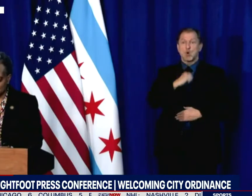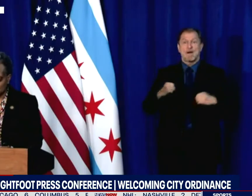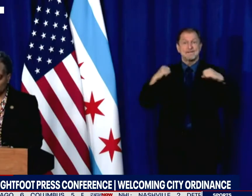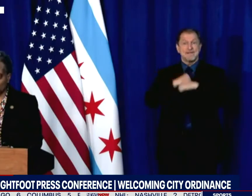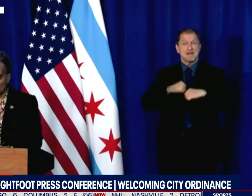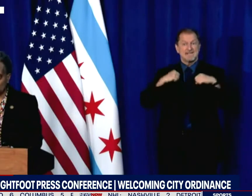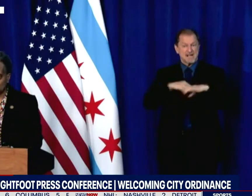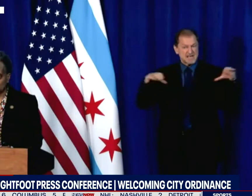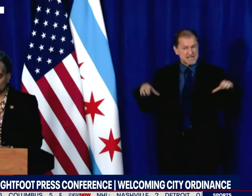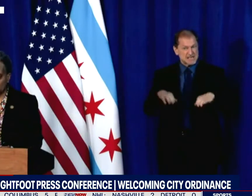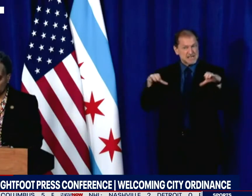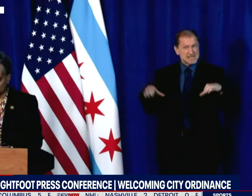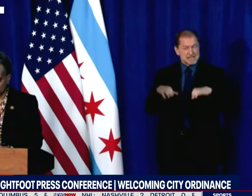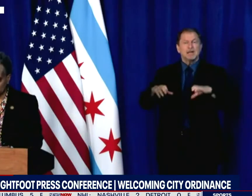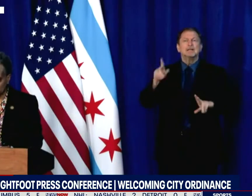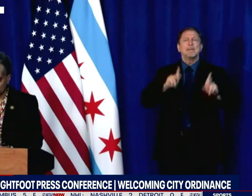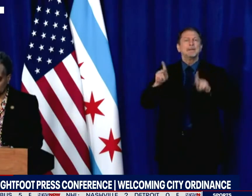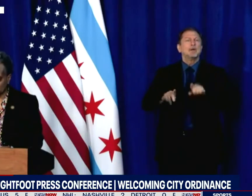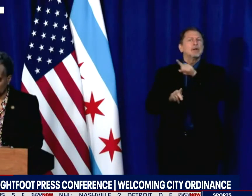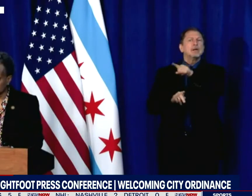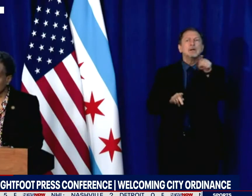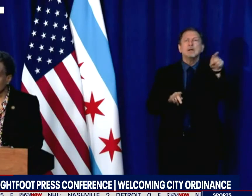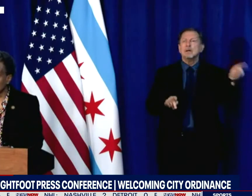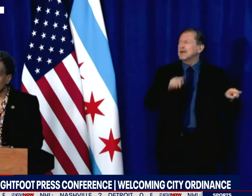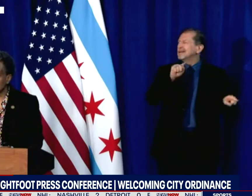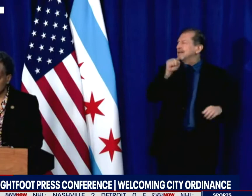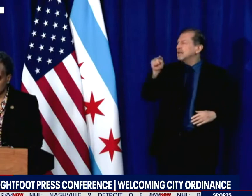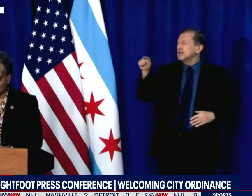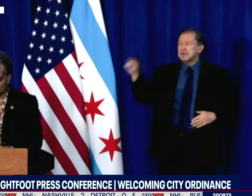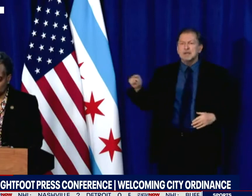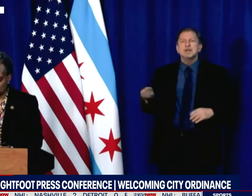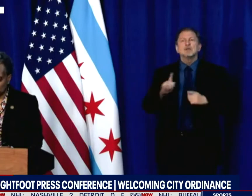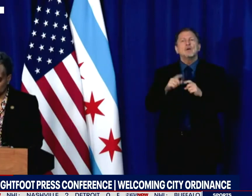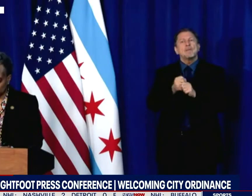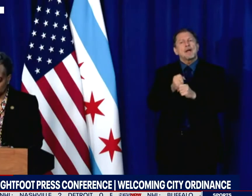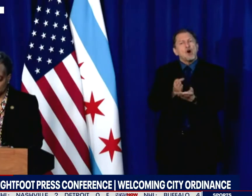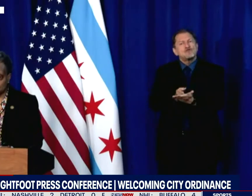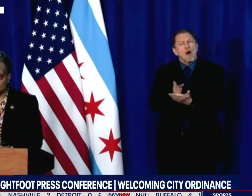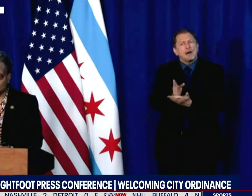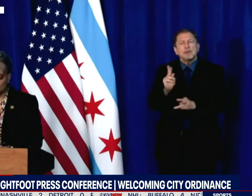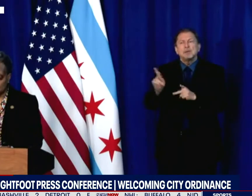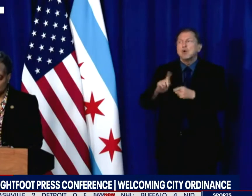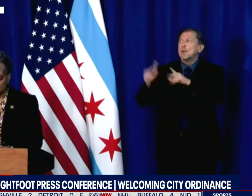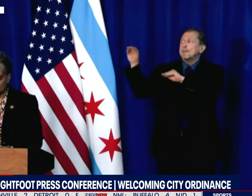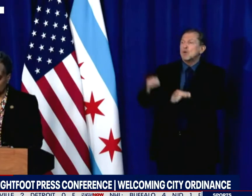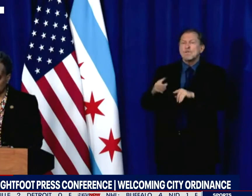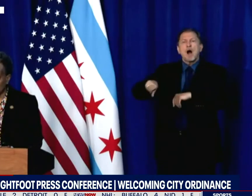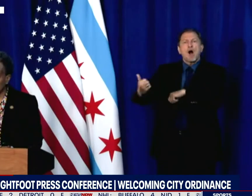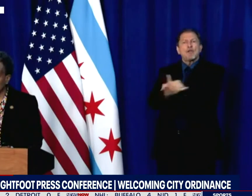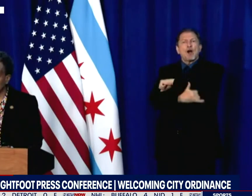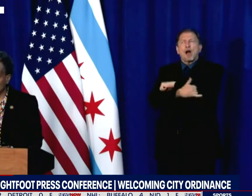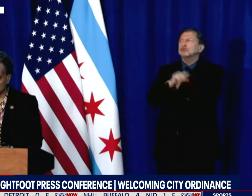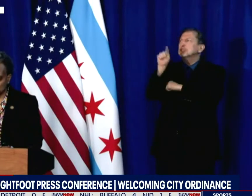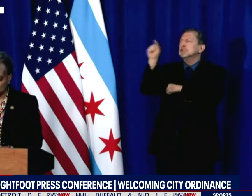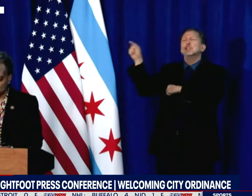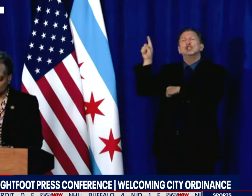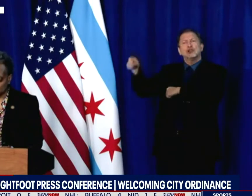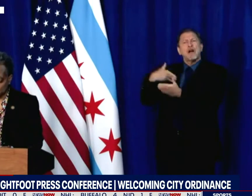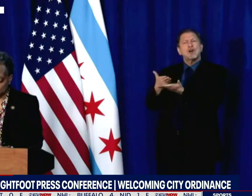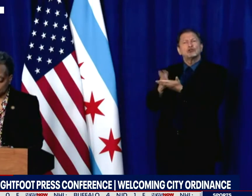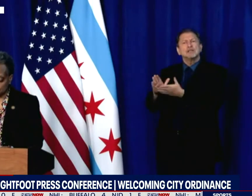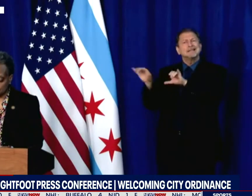activists who have fought so valiantly for the rights of our city's immigrant and refugees and who have been championing this